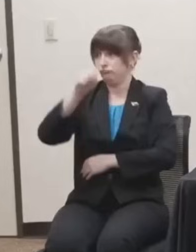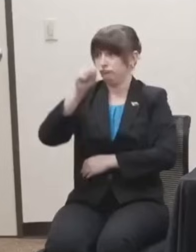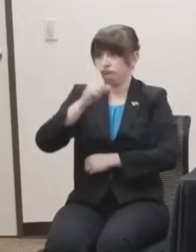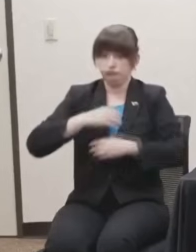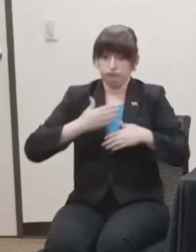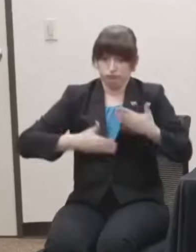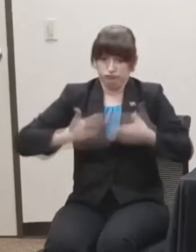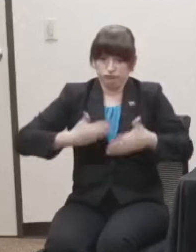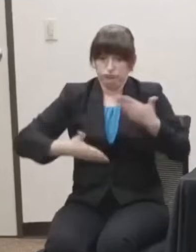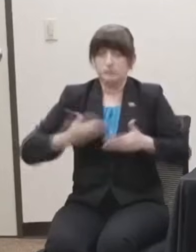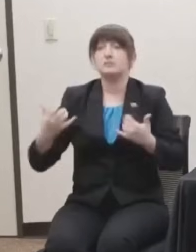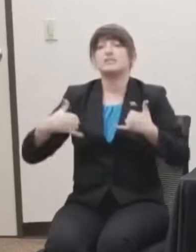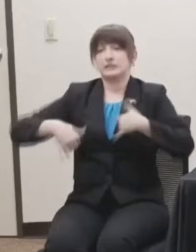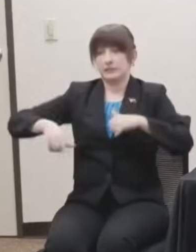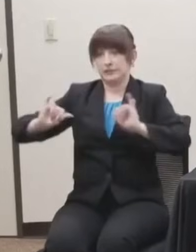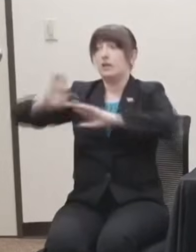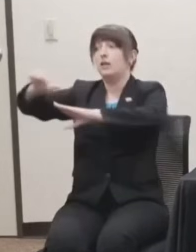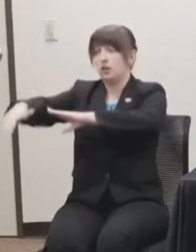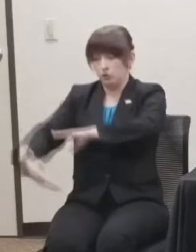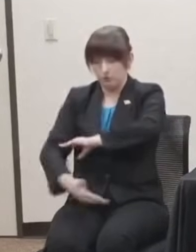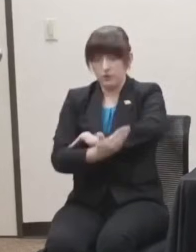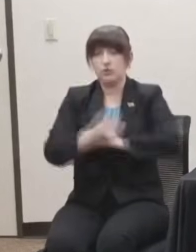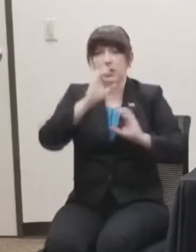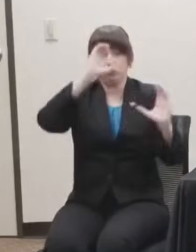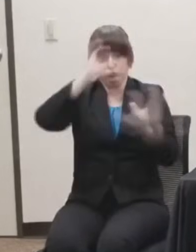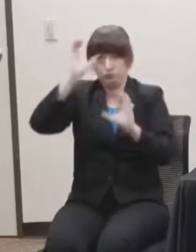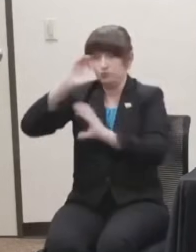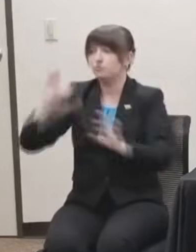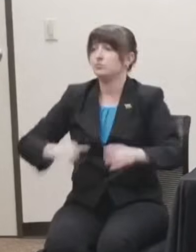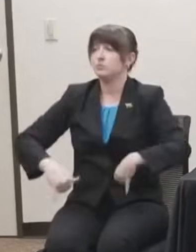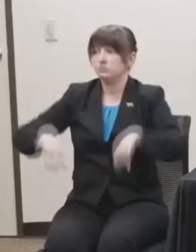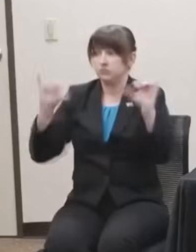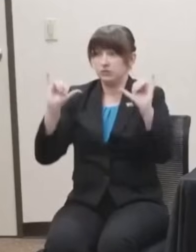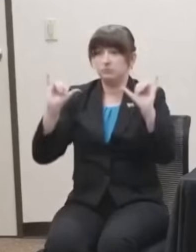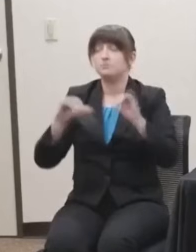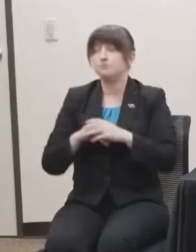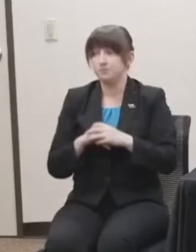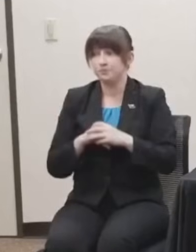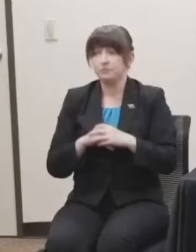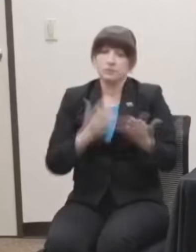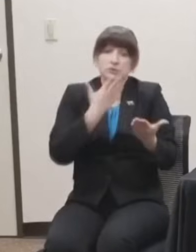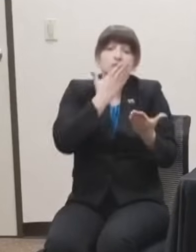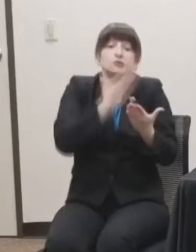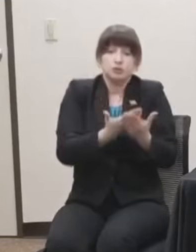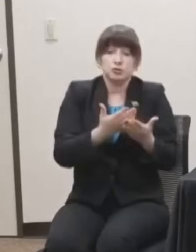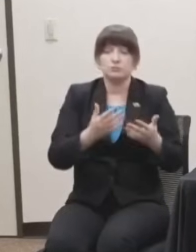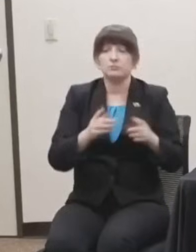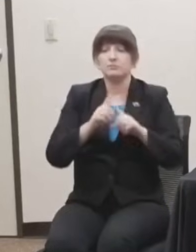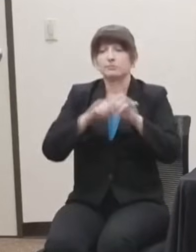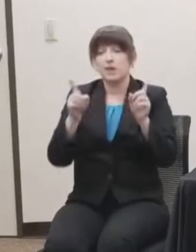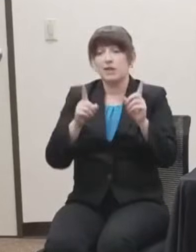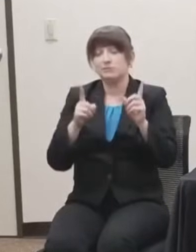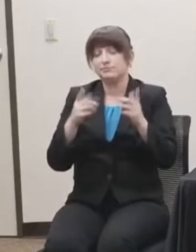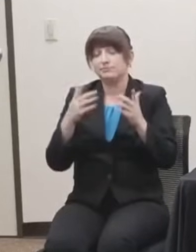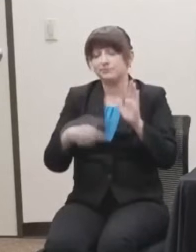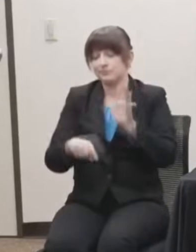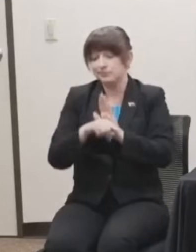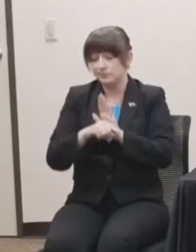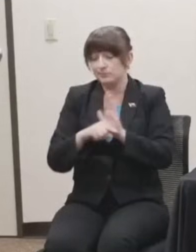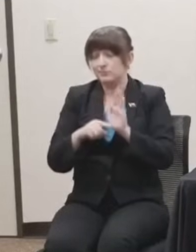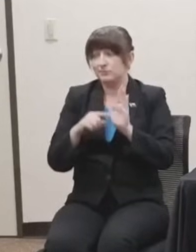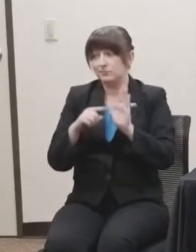and we're seeing some really good results, which is good. But the bad news is you will see the death toll